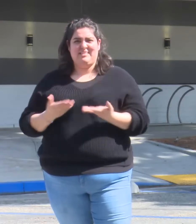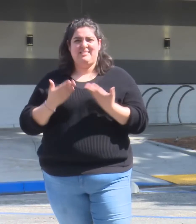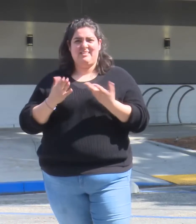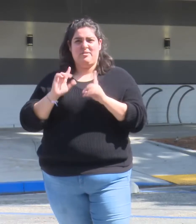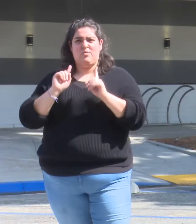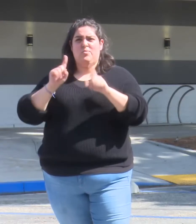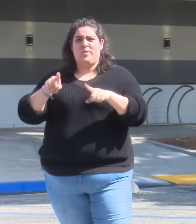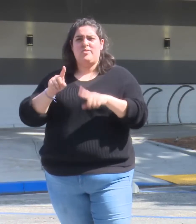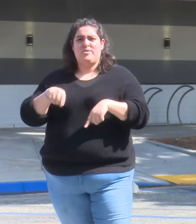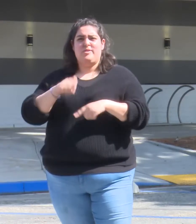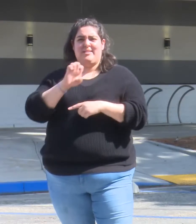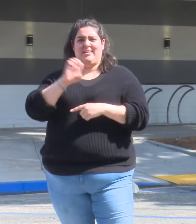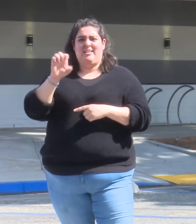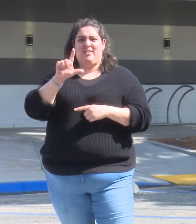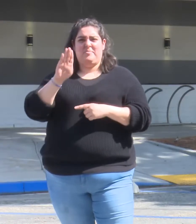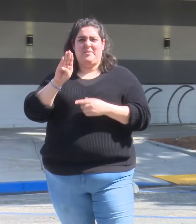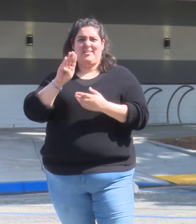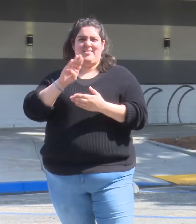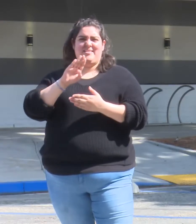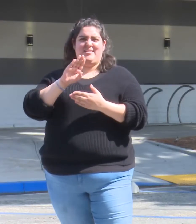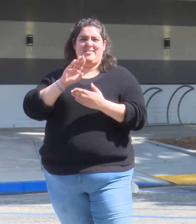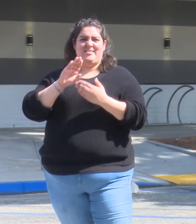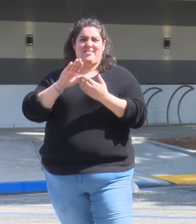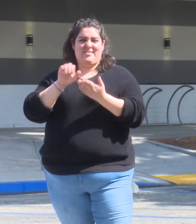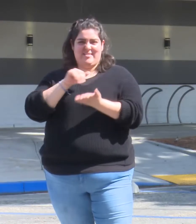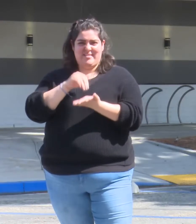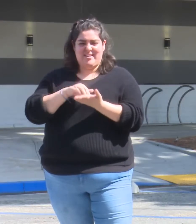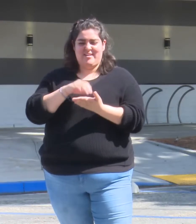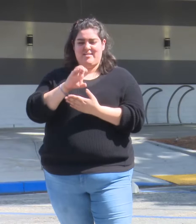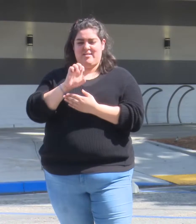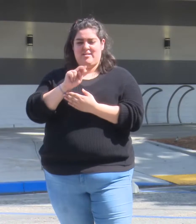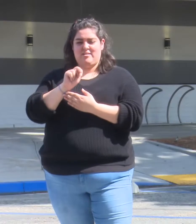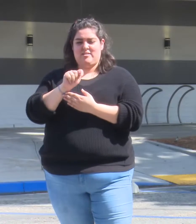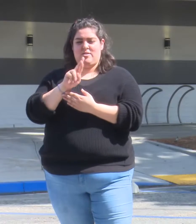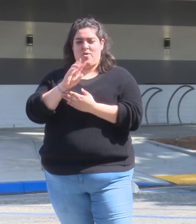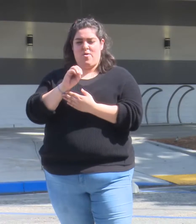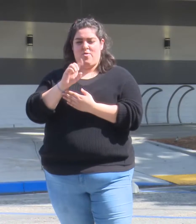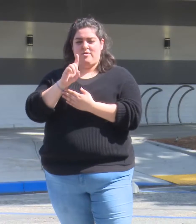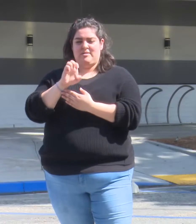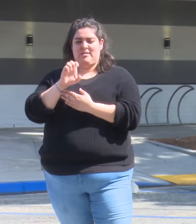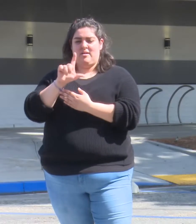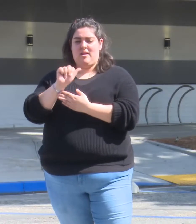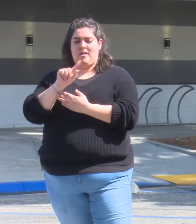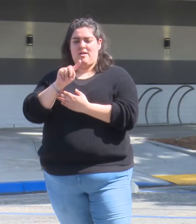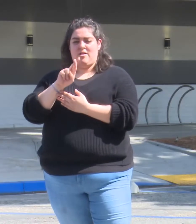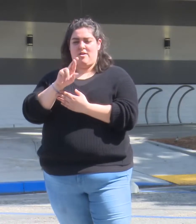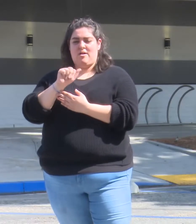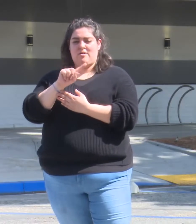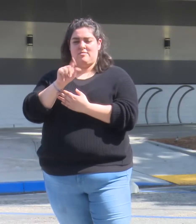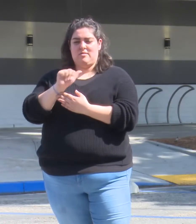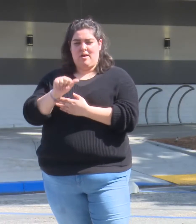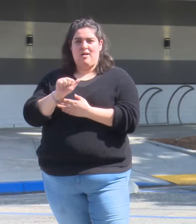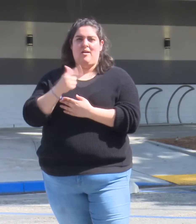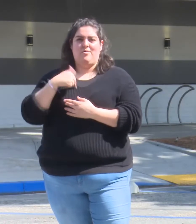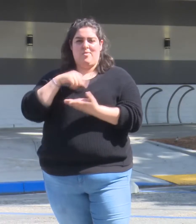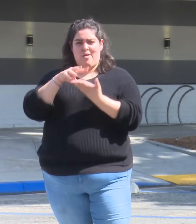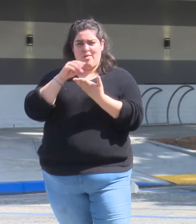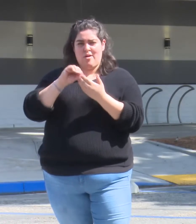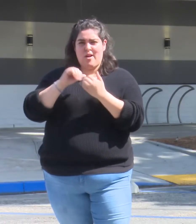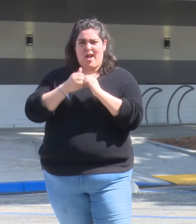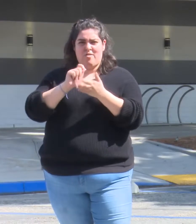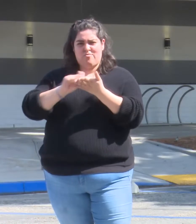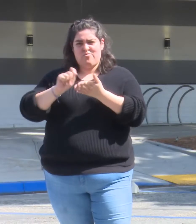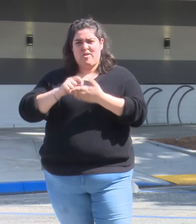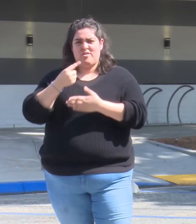East Long Beach Neighborhood Center, Centro de la Raza. And it was there that we learned to write grants. It was there that we